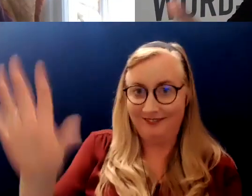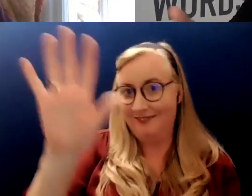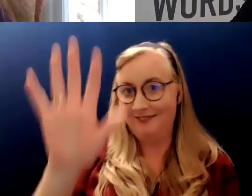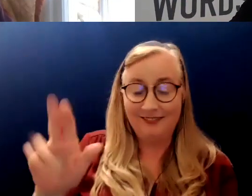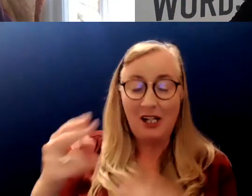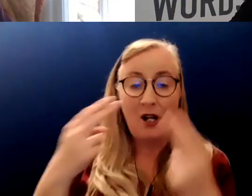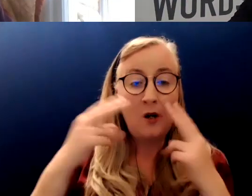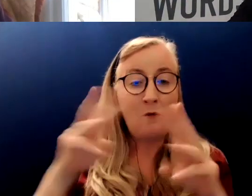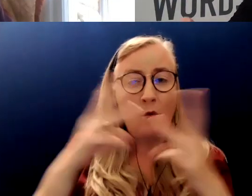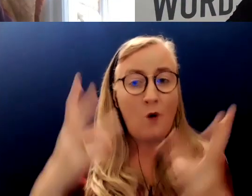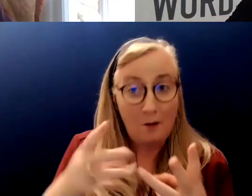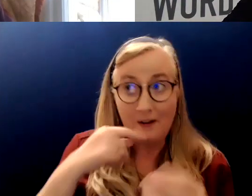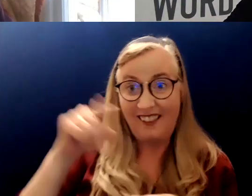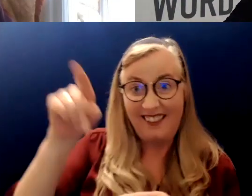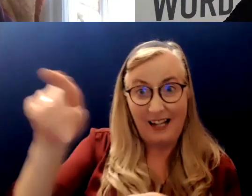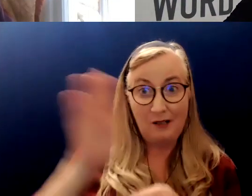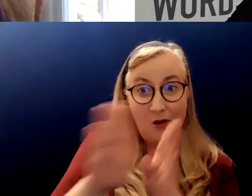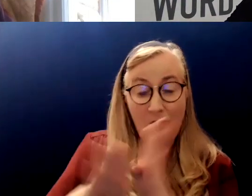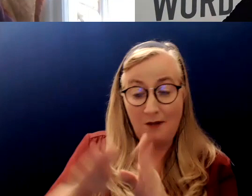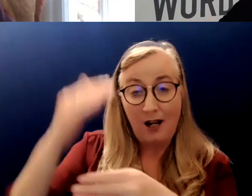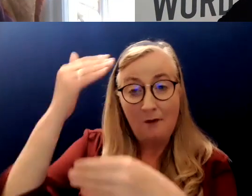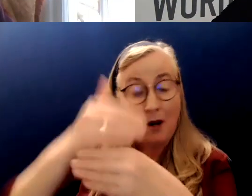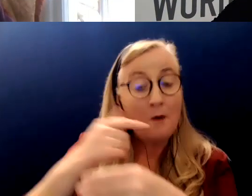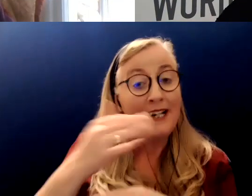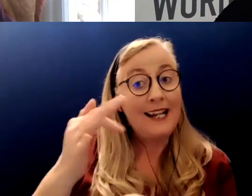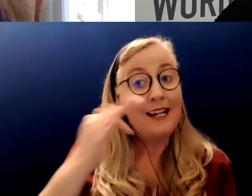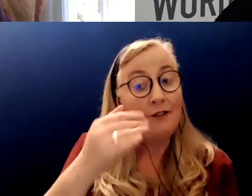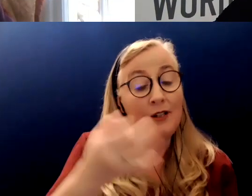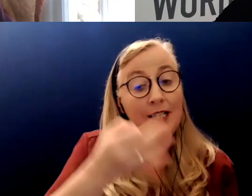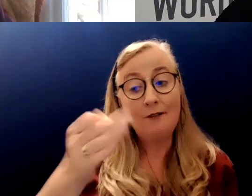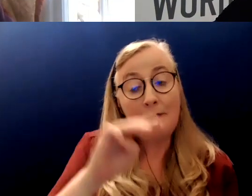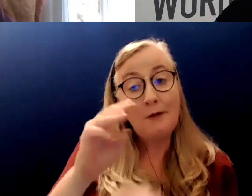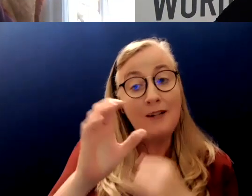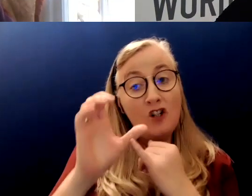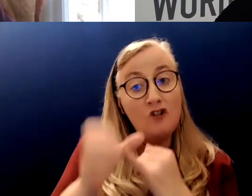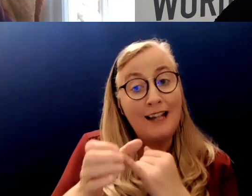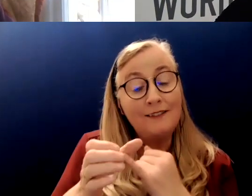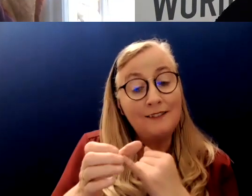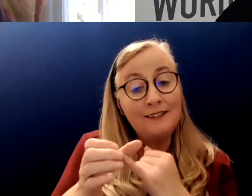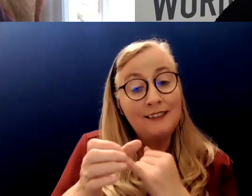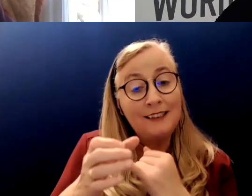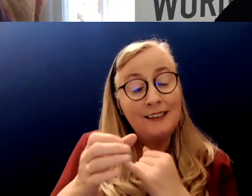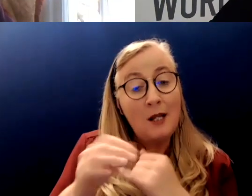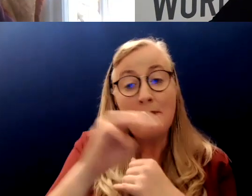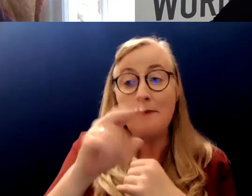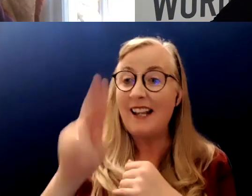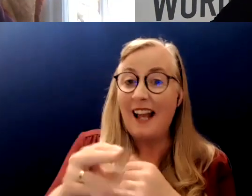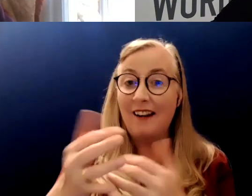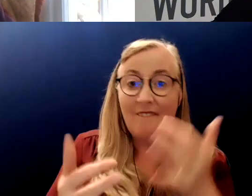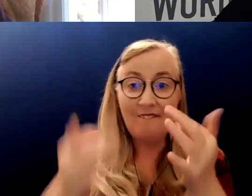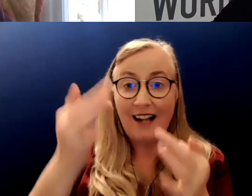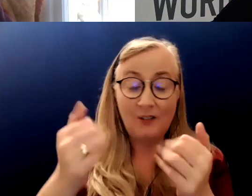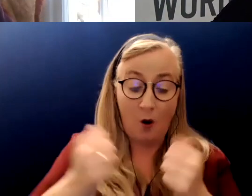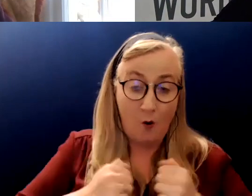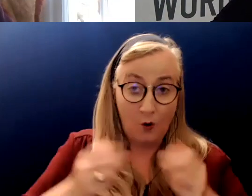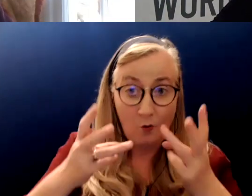create those roadblocks. If we can give opportunities that help people find their way, find their voice